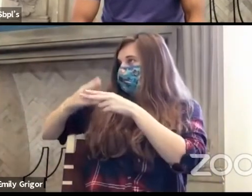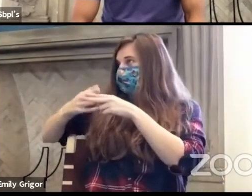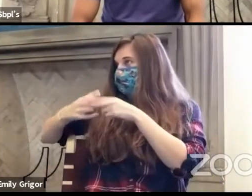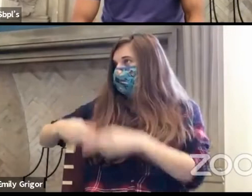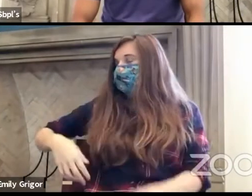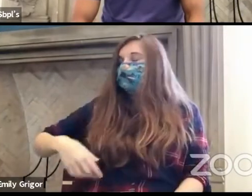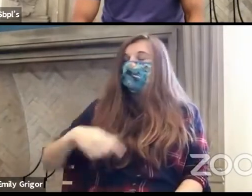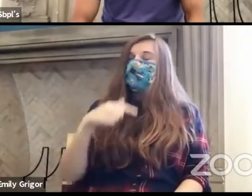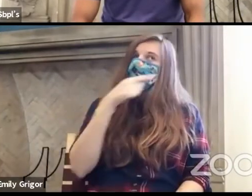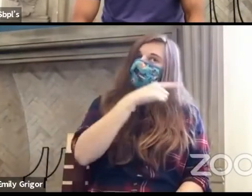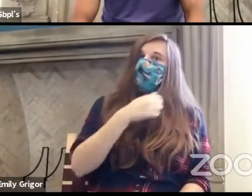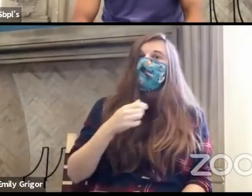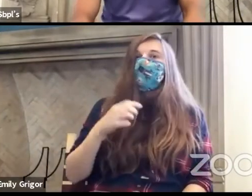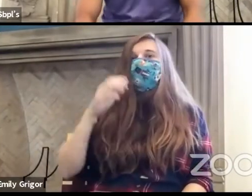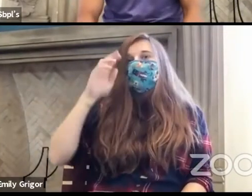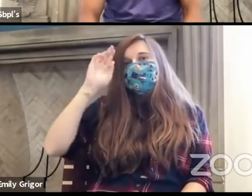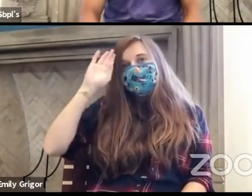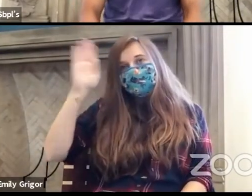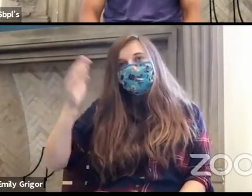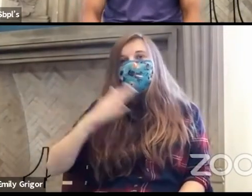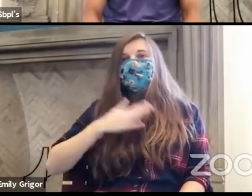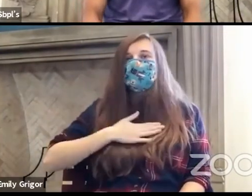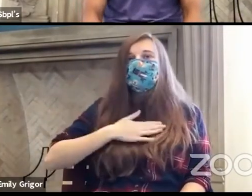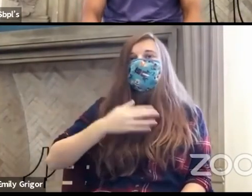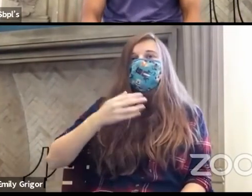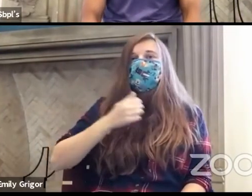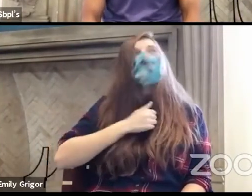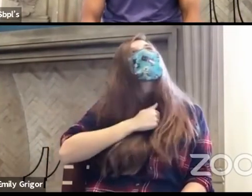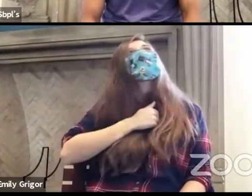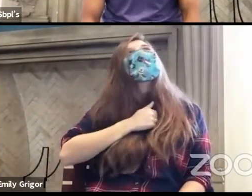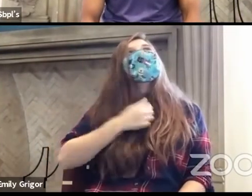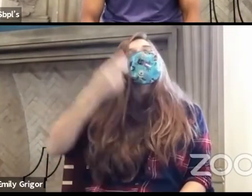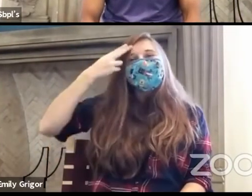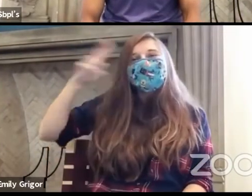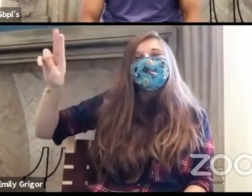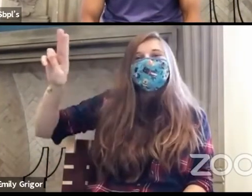And in BSL, this is how you sign my name. Hi, my name is